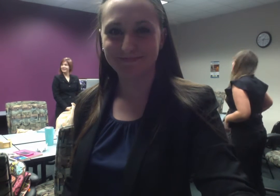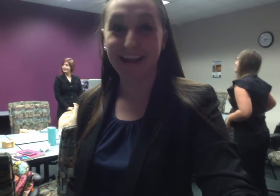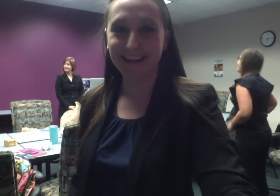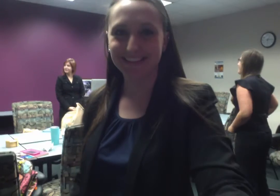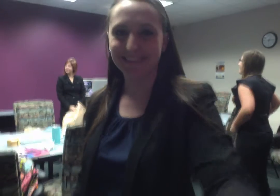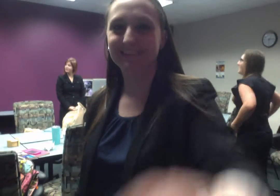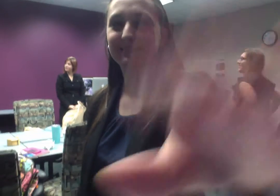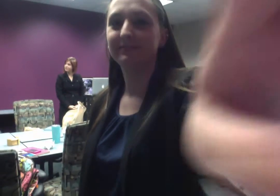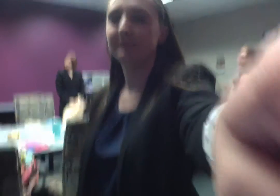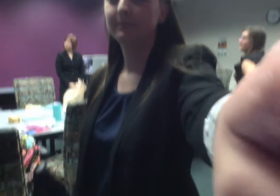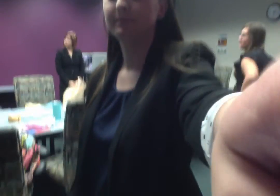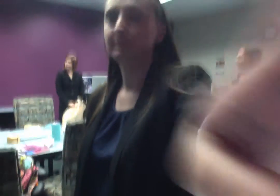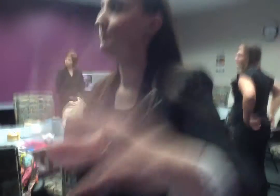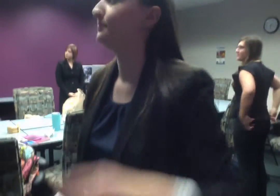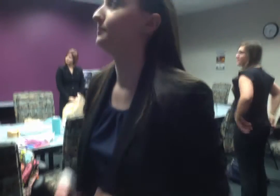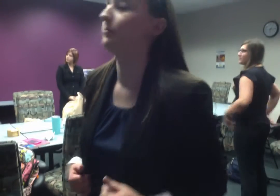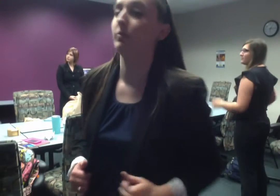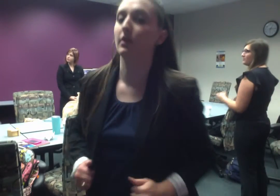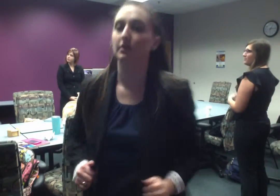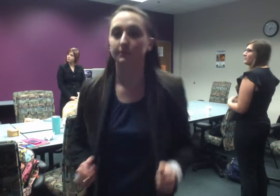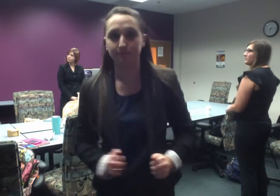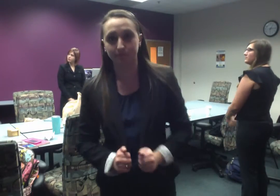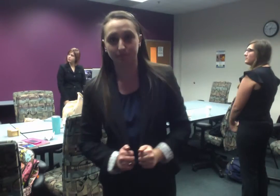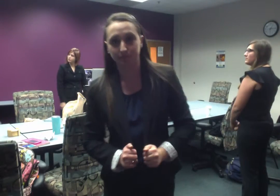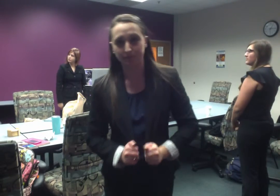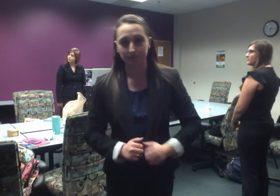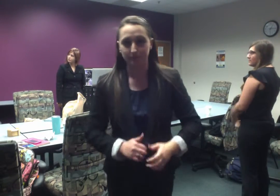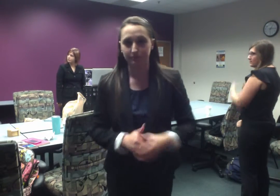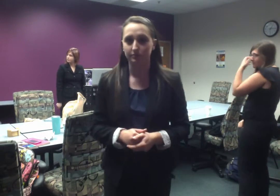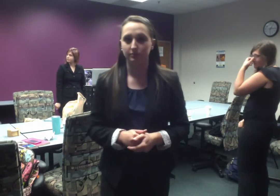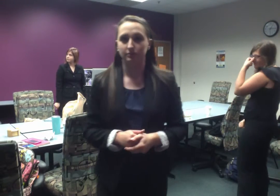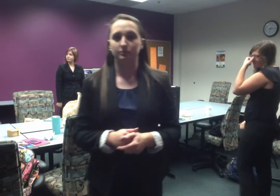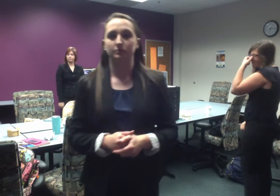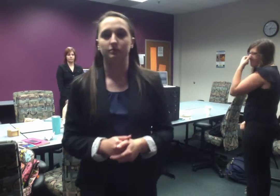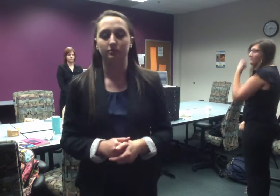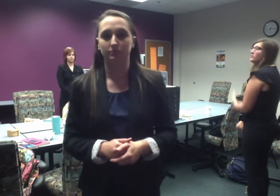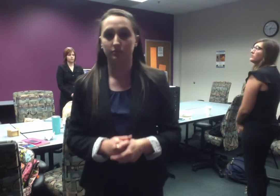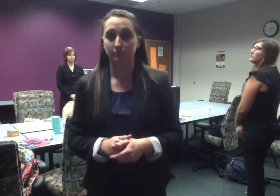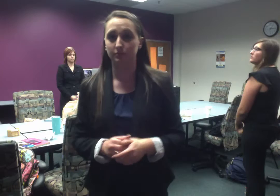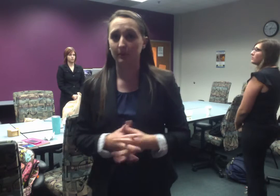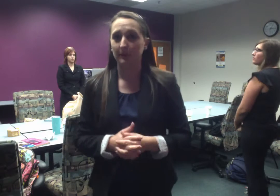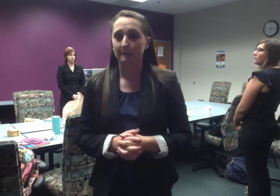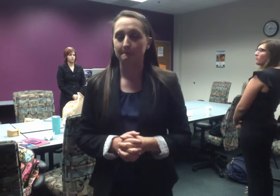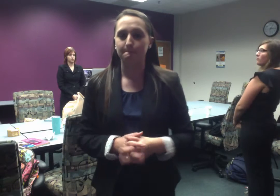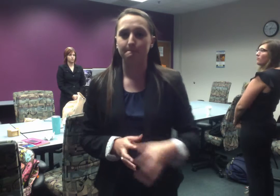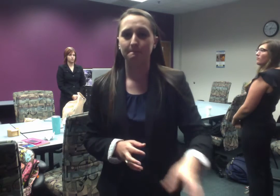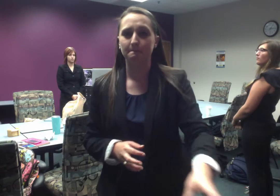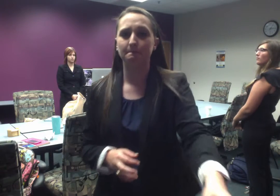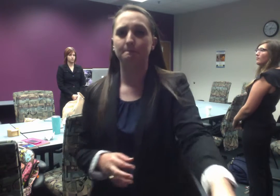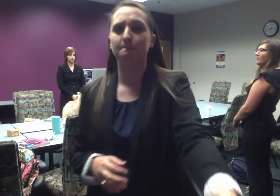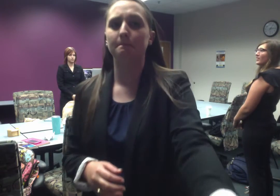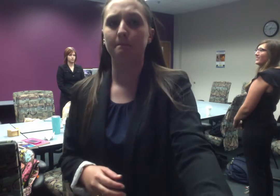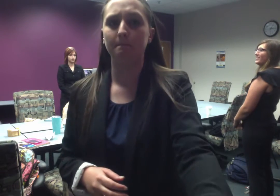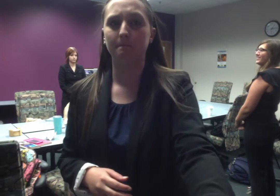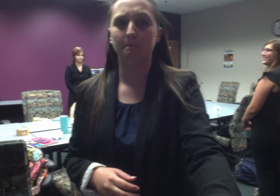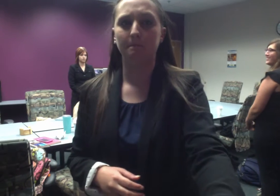Hi. You will now be interpreting in Miss Nelson's art class. It is a combined upper elementary class, and they are studying